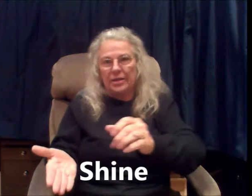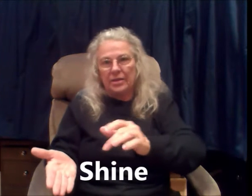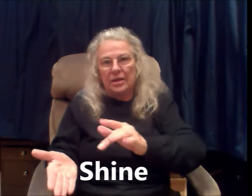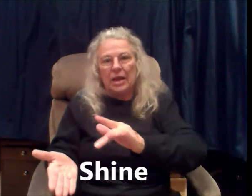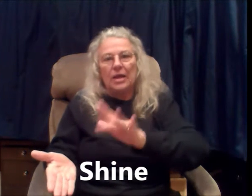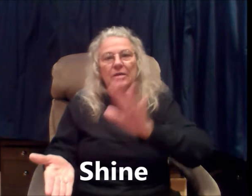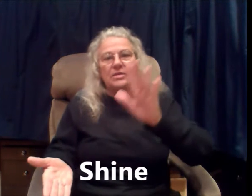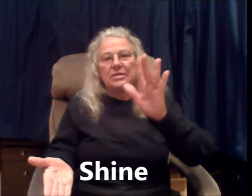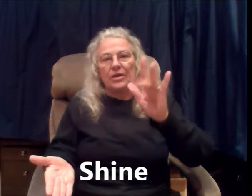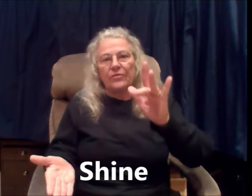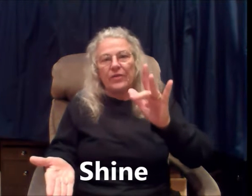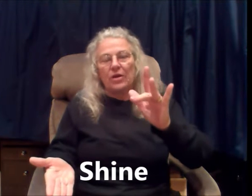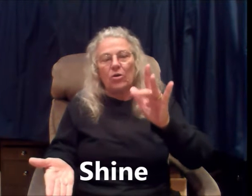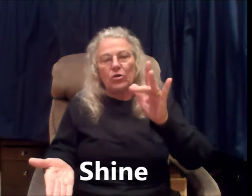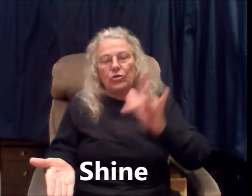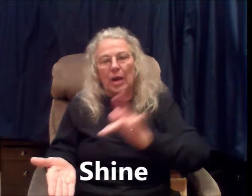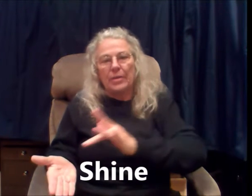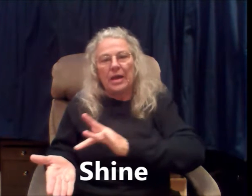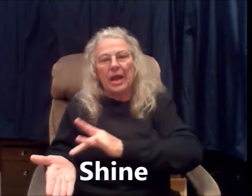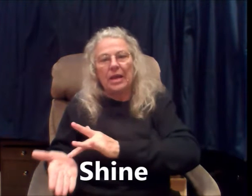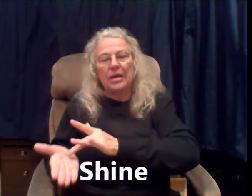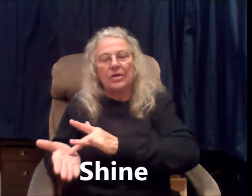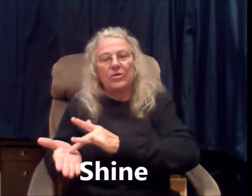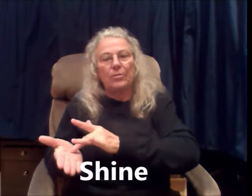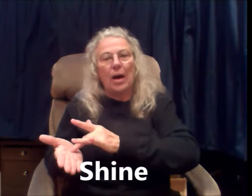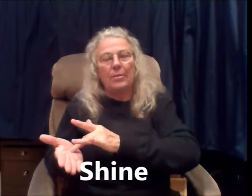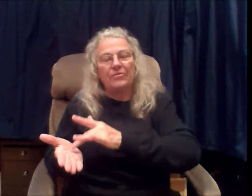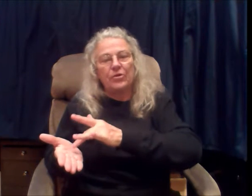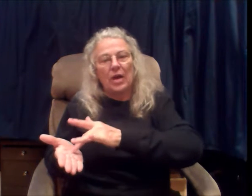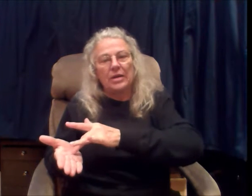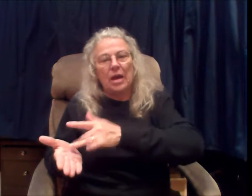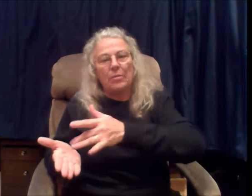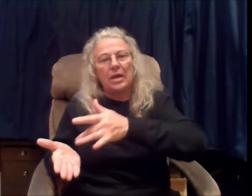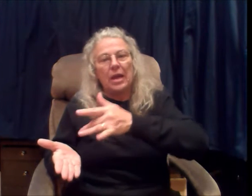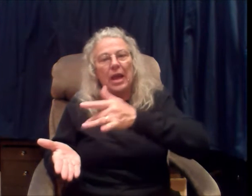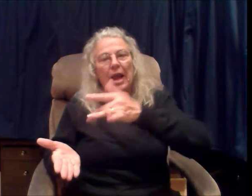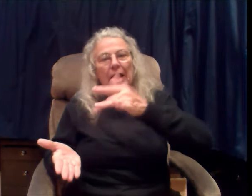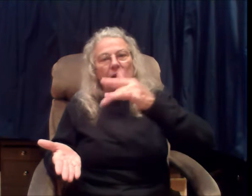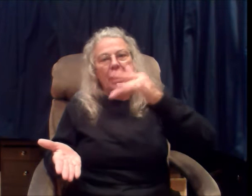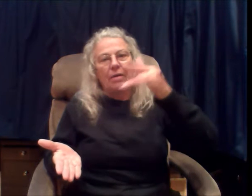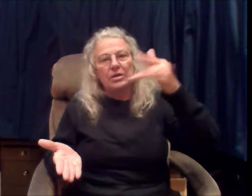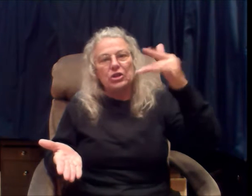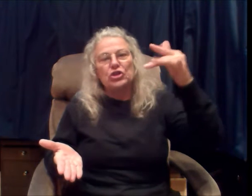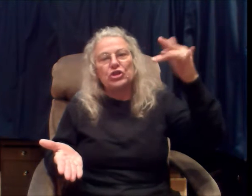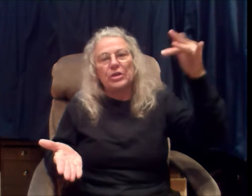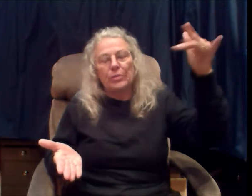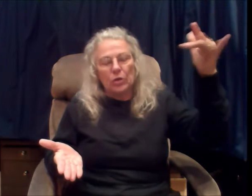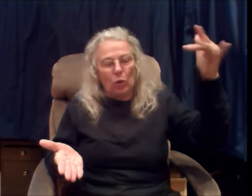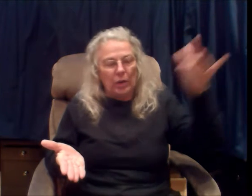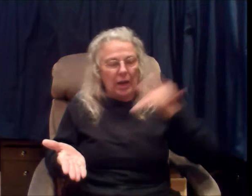Shineth. Center finger on your dominant hand into the palm of your non-dominant and allow it to shimmer going up.